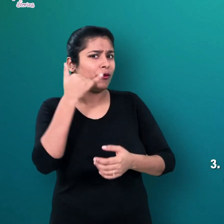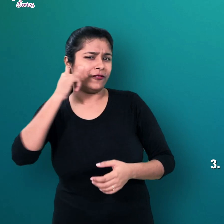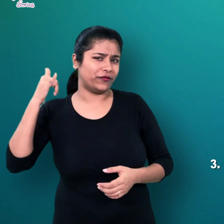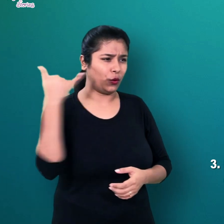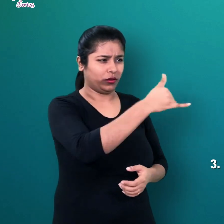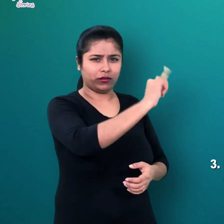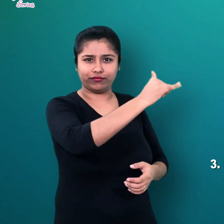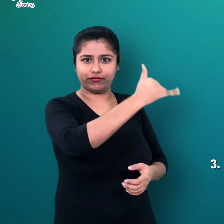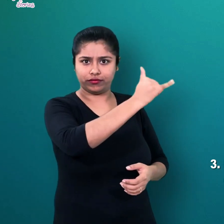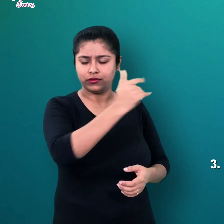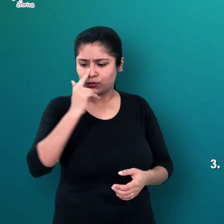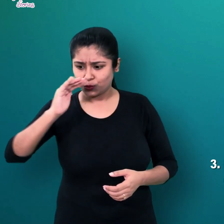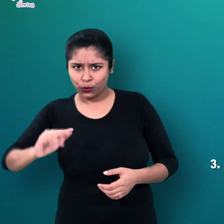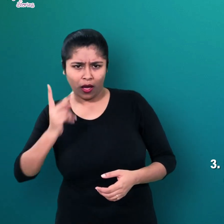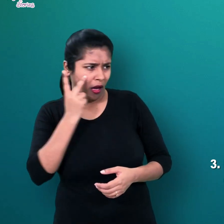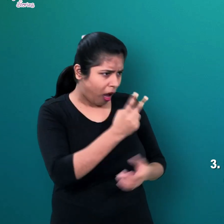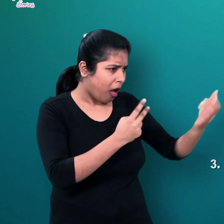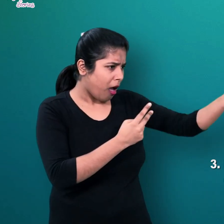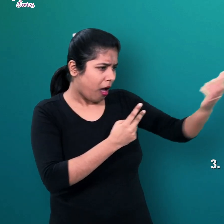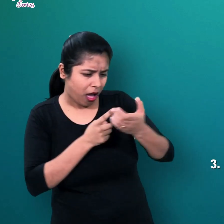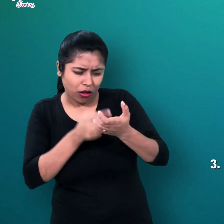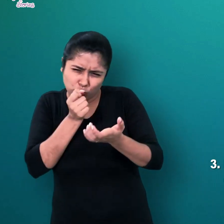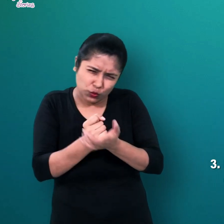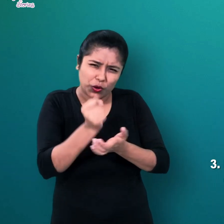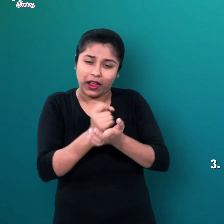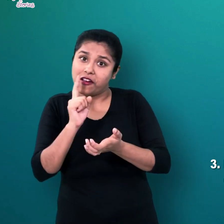password Manju tried on Riju's phone? What is that in reverse